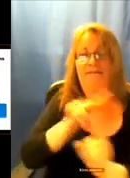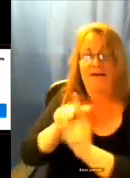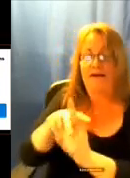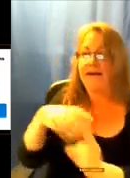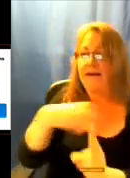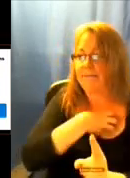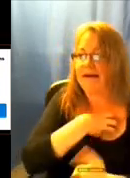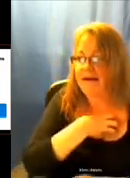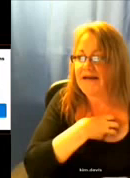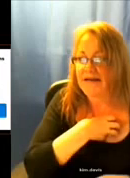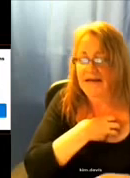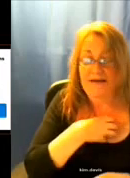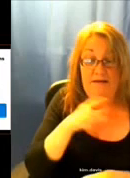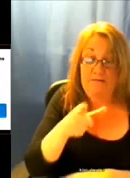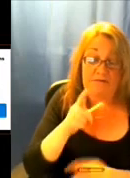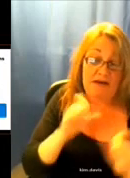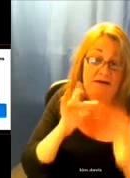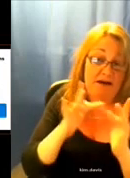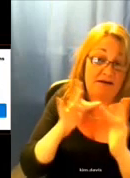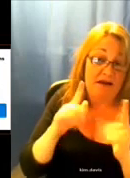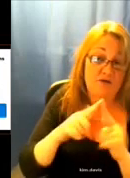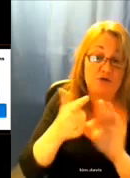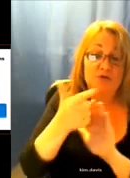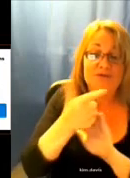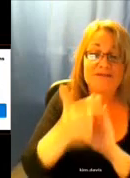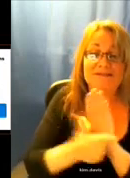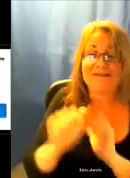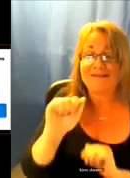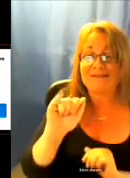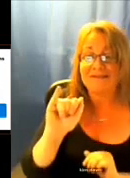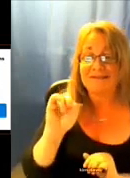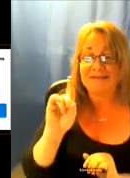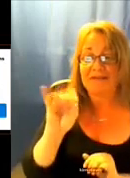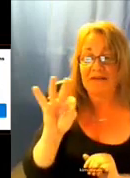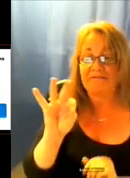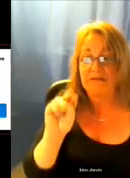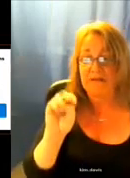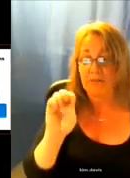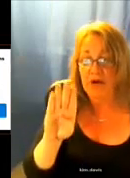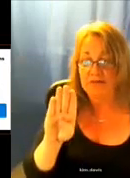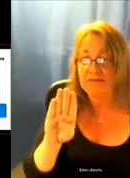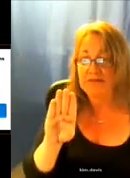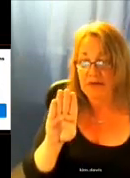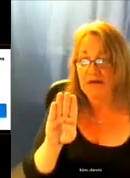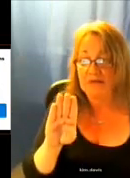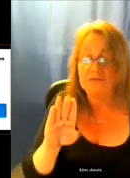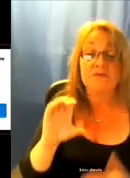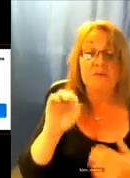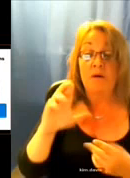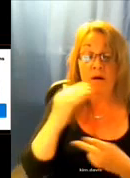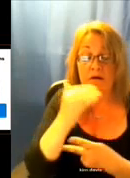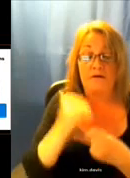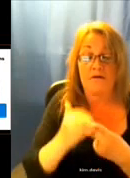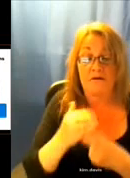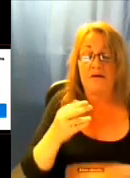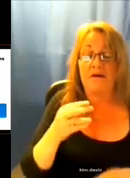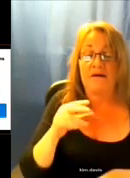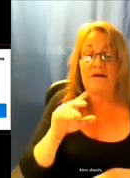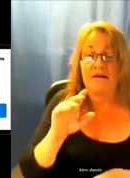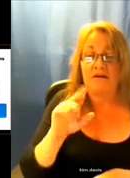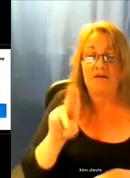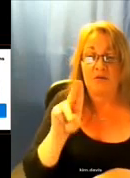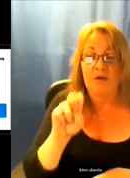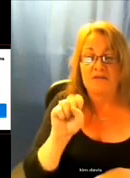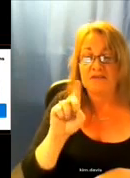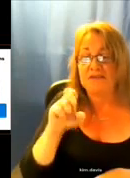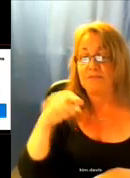could be done in writing also, and if, again, that you can't come to an agreement or an understanding, then you can always get in